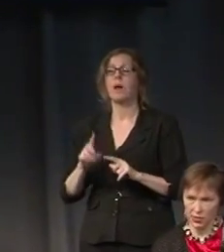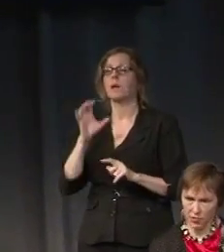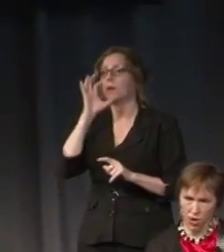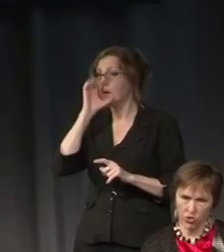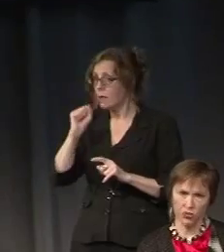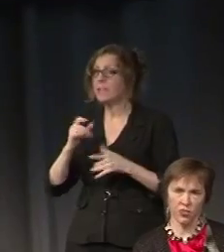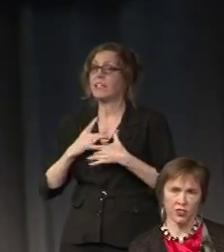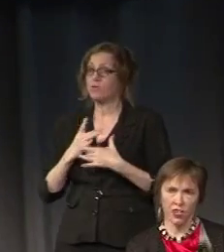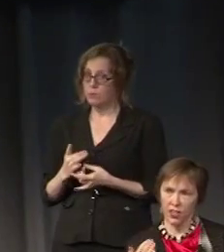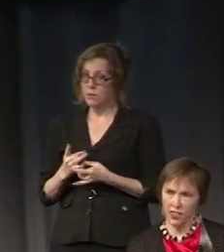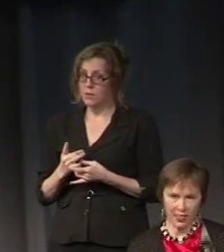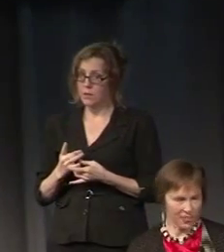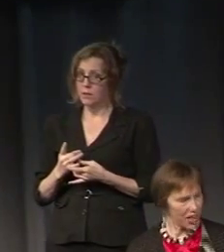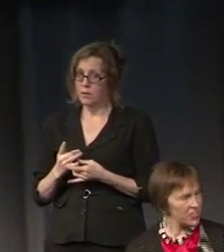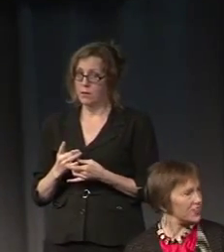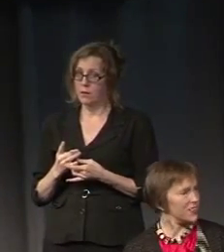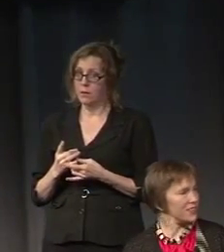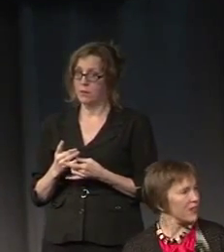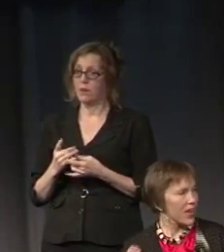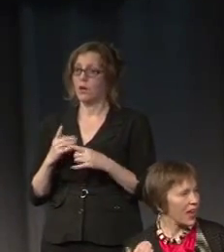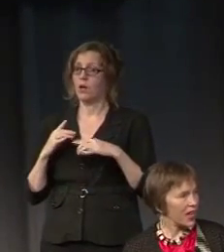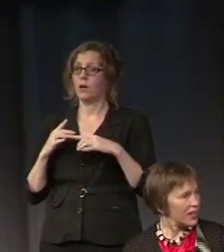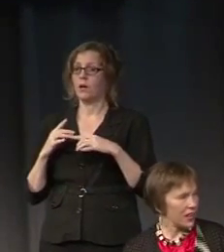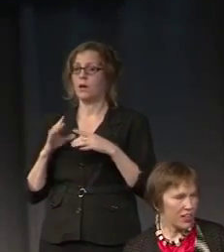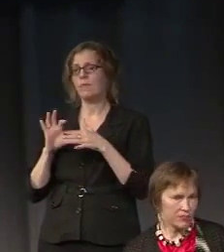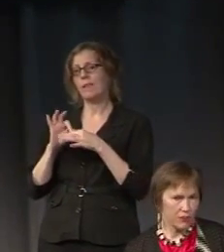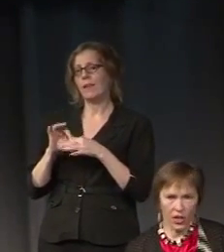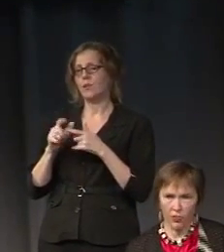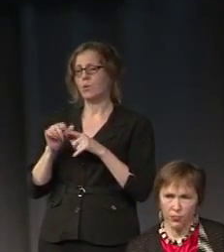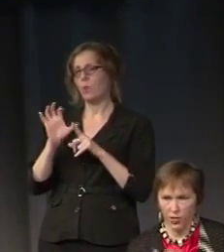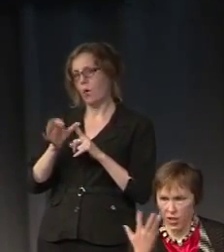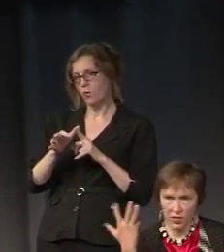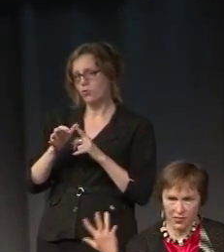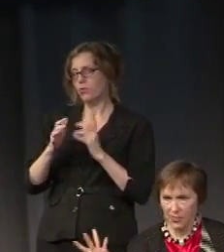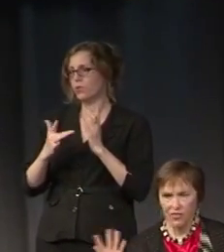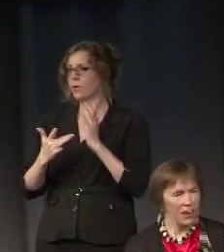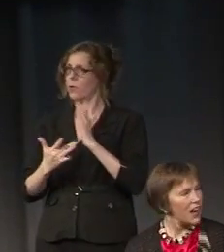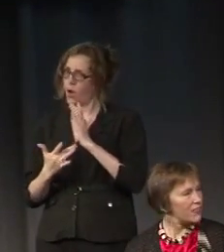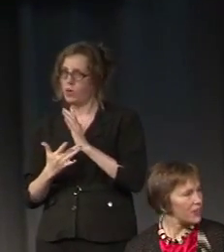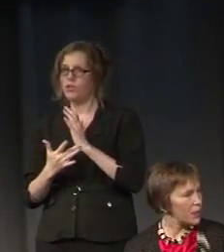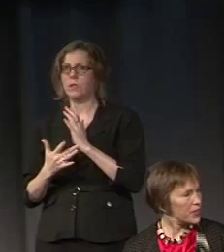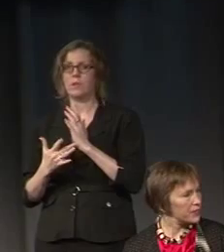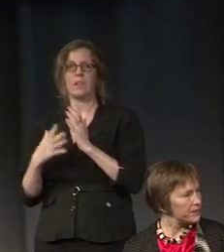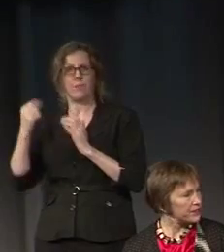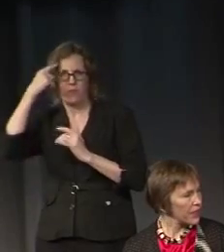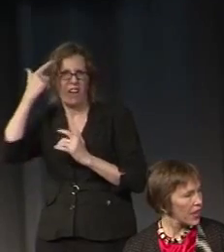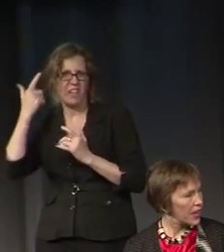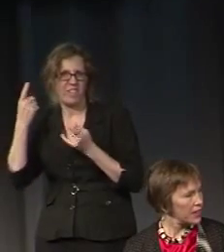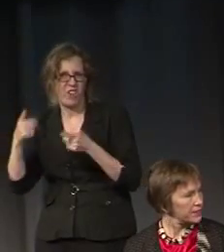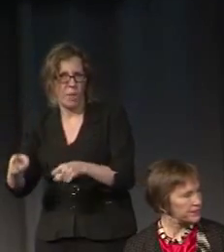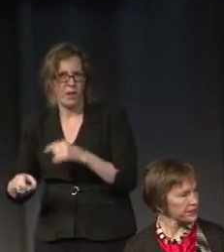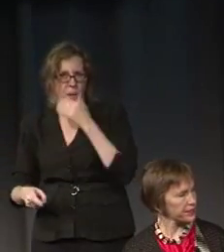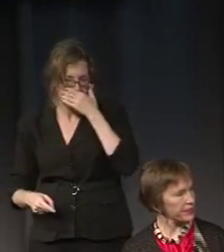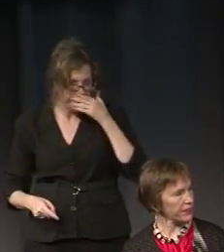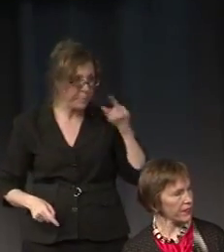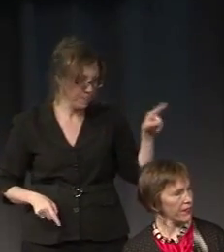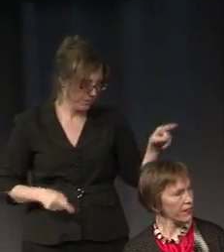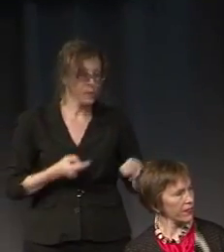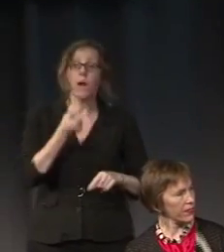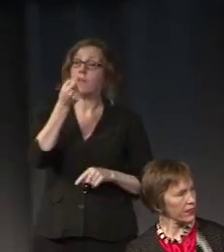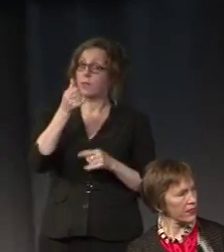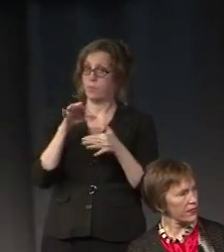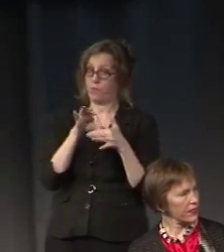interesting nexus of cultural, technological, and brain phenomena. Germane to this discussion is